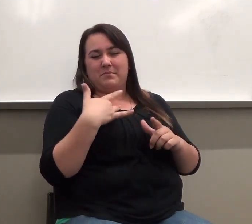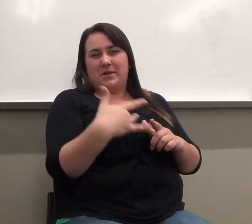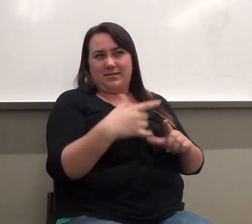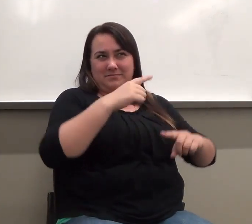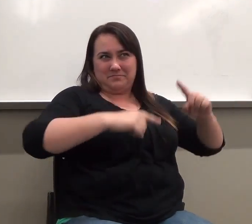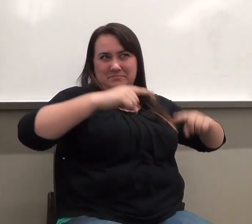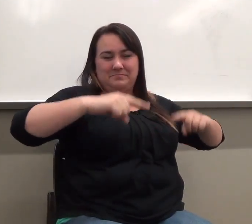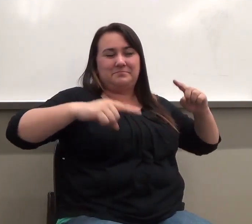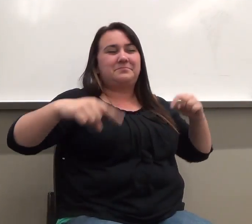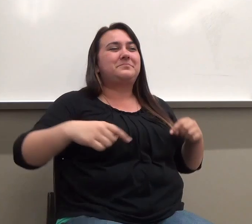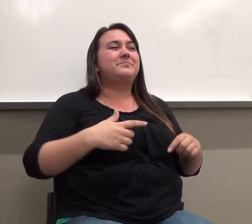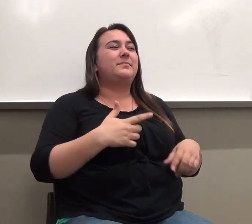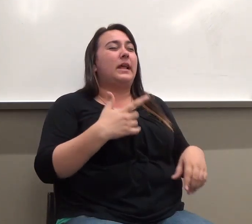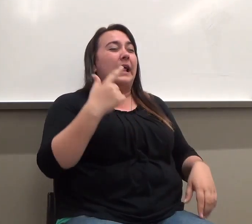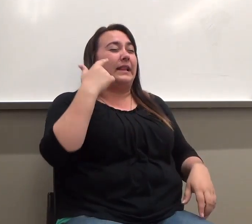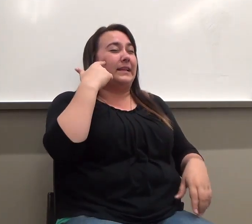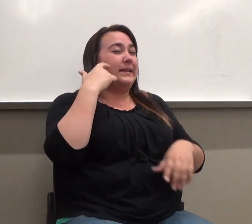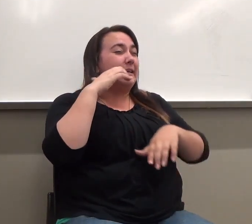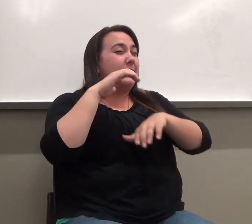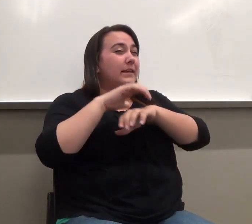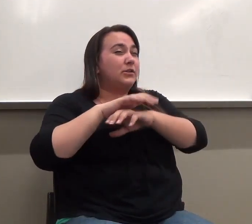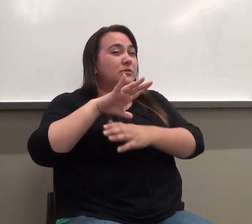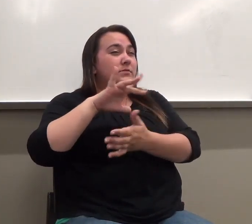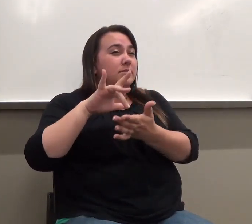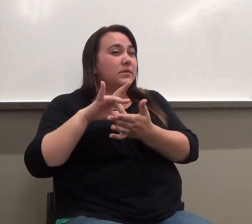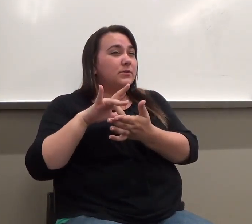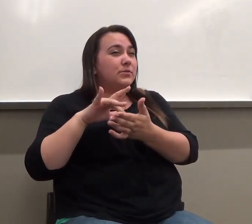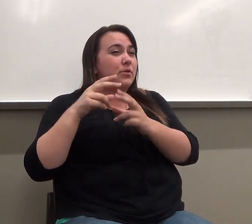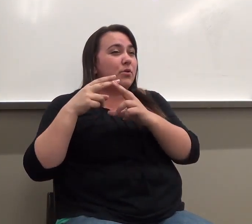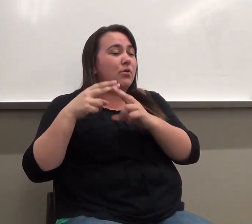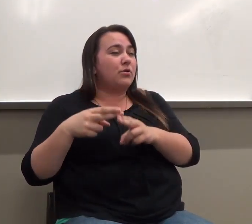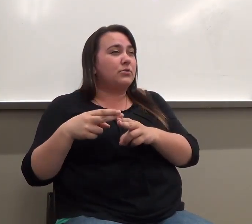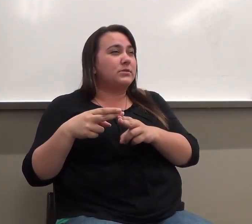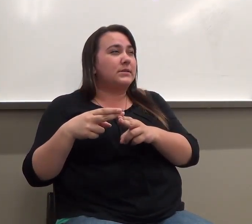I think the English Center calls it this.